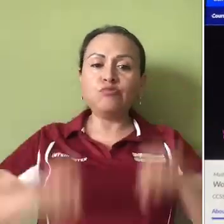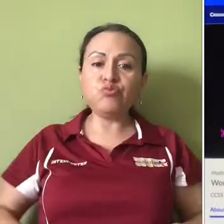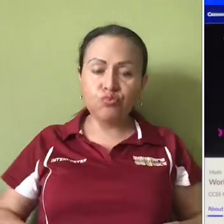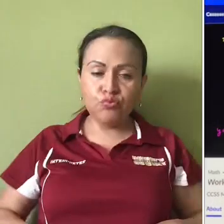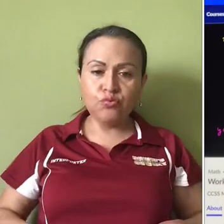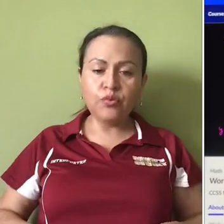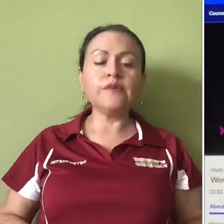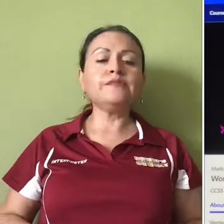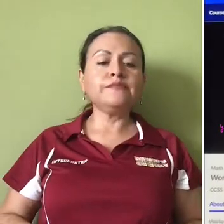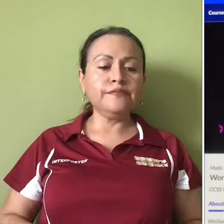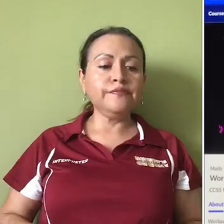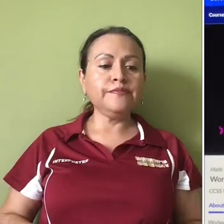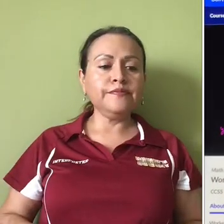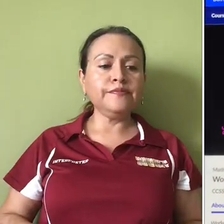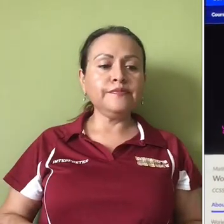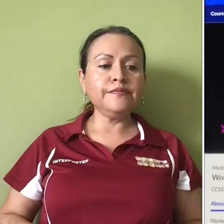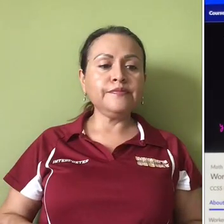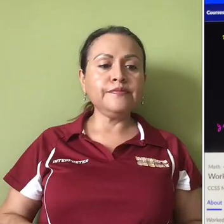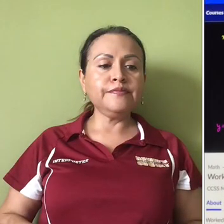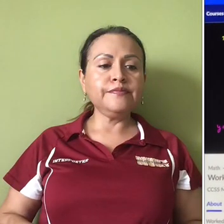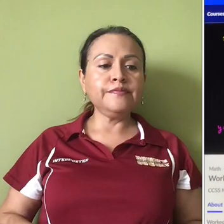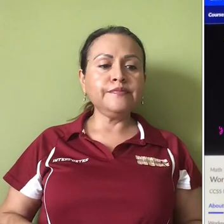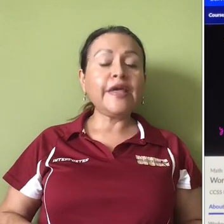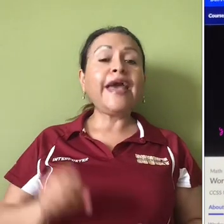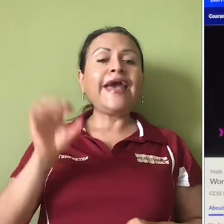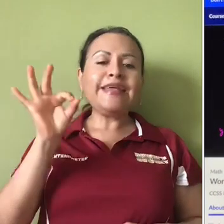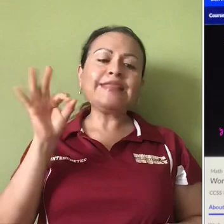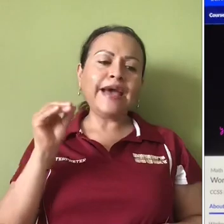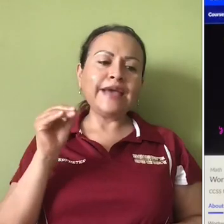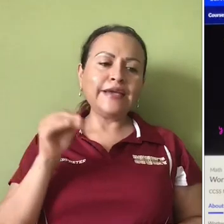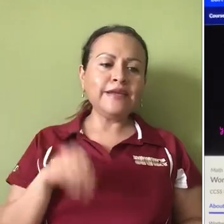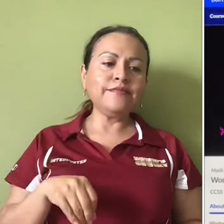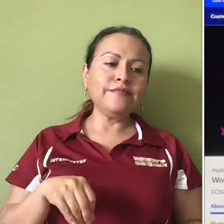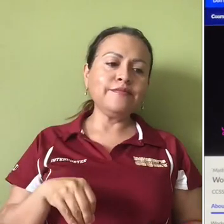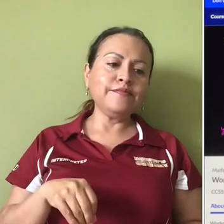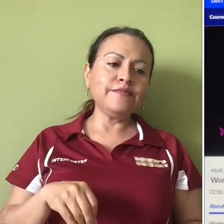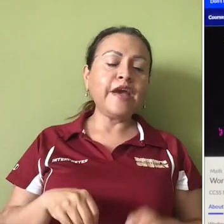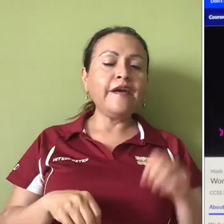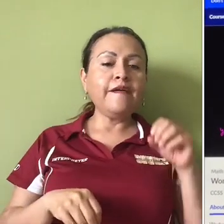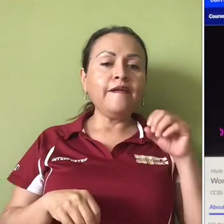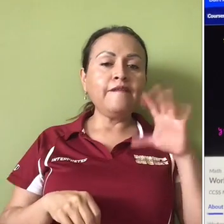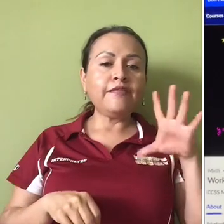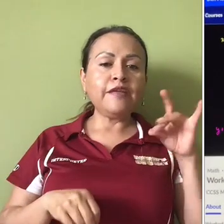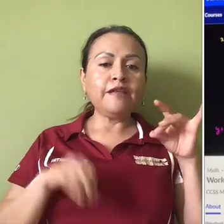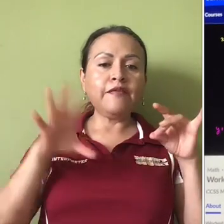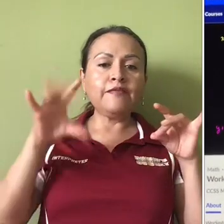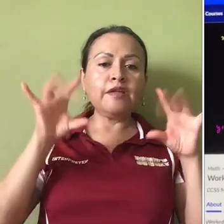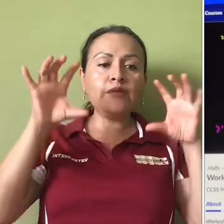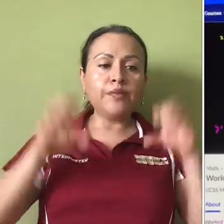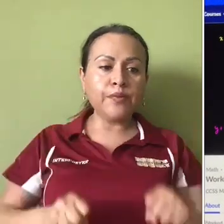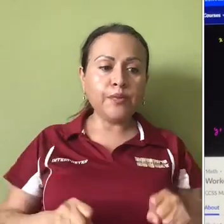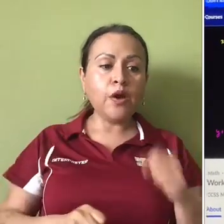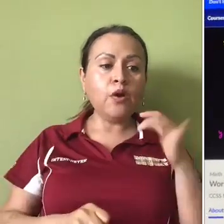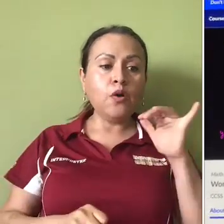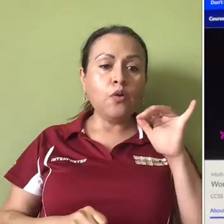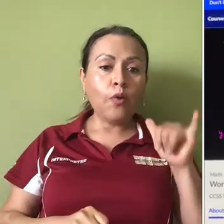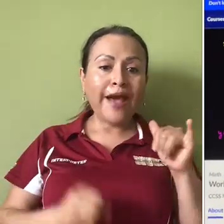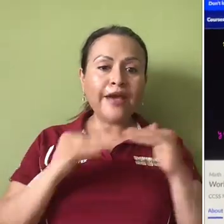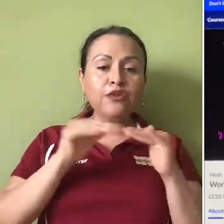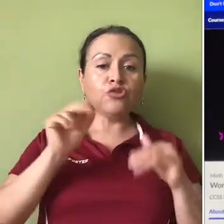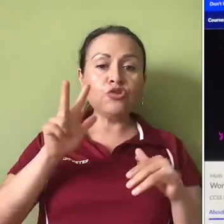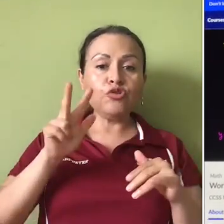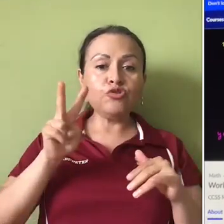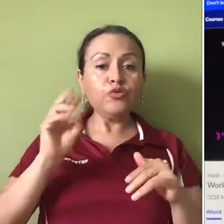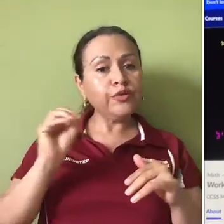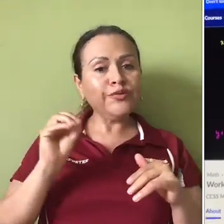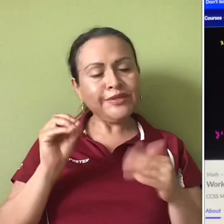Subtract 90 from both sides. This will become 90. Subtract 58 from both sides. You get y is equal to 32 degrees. Y is equal to